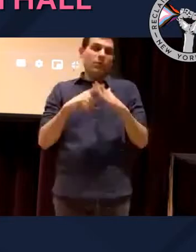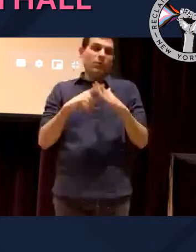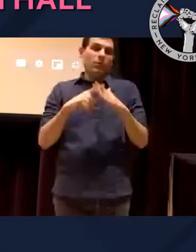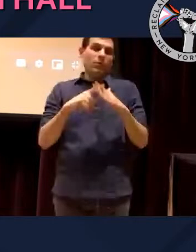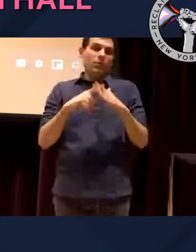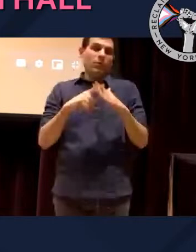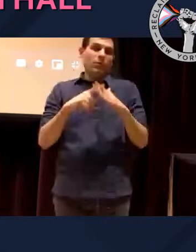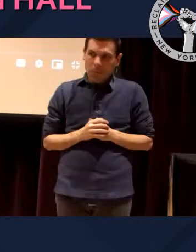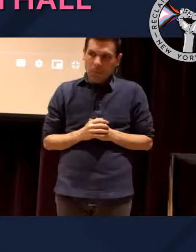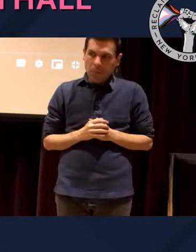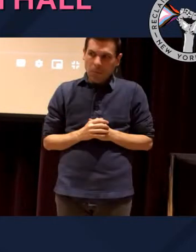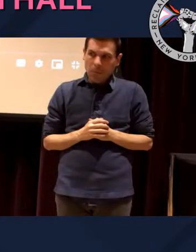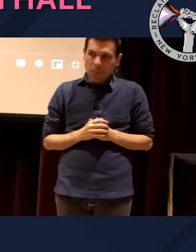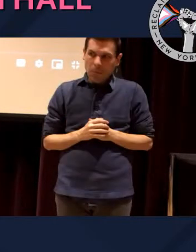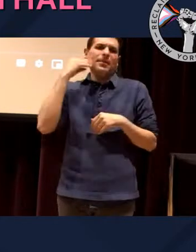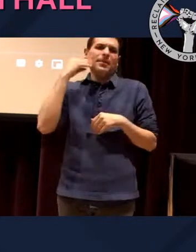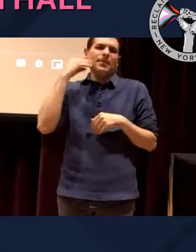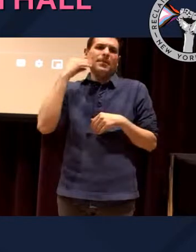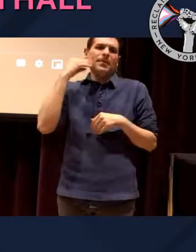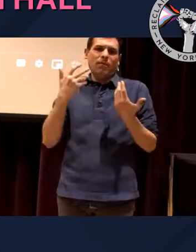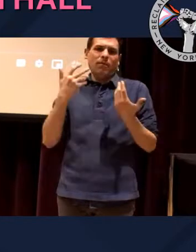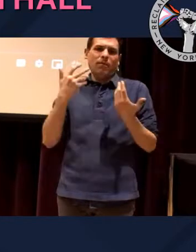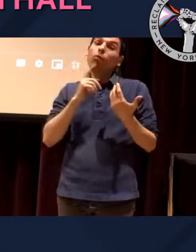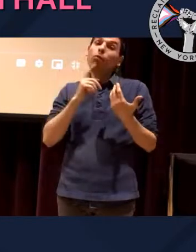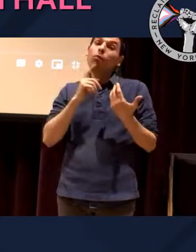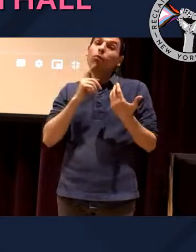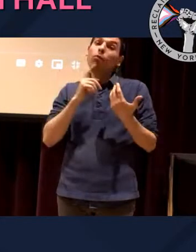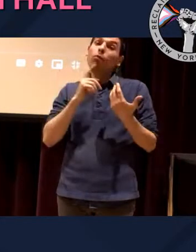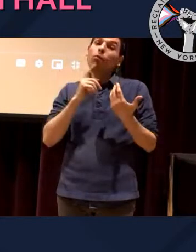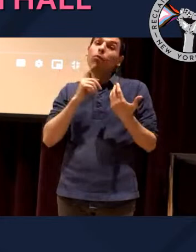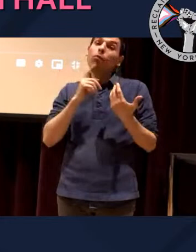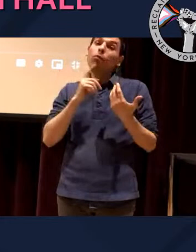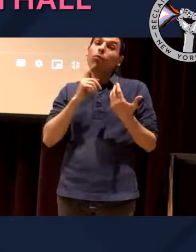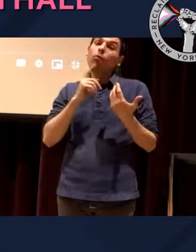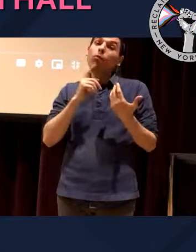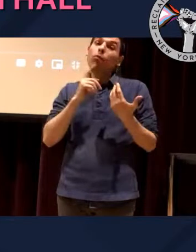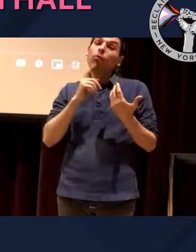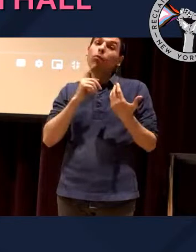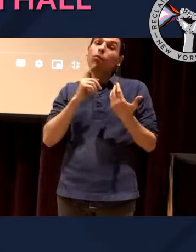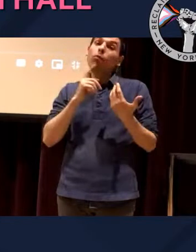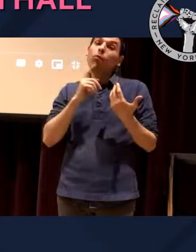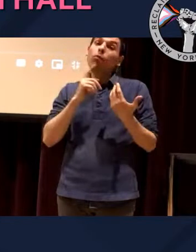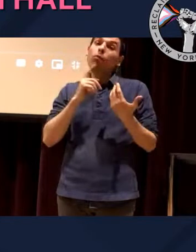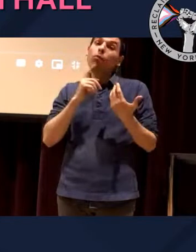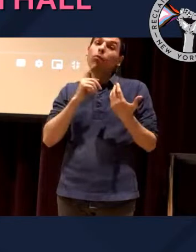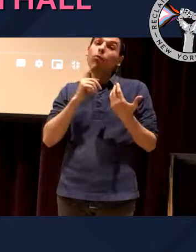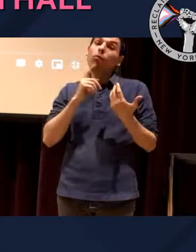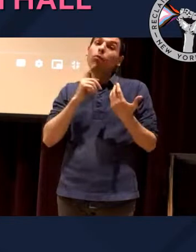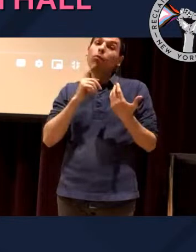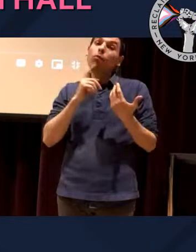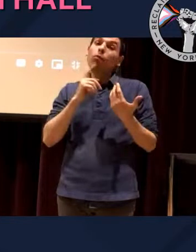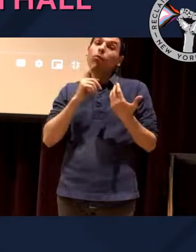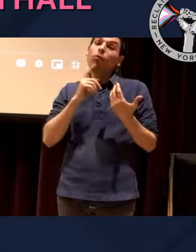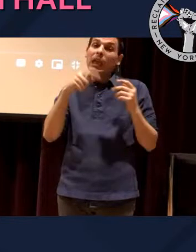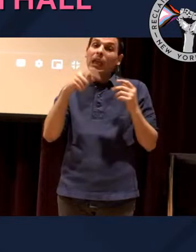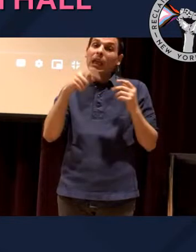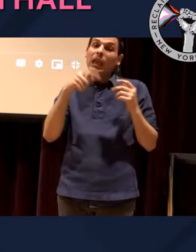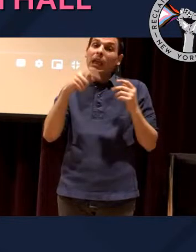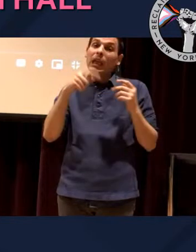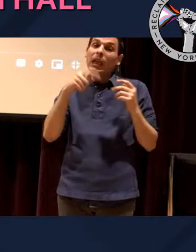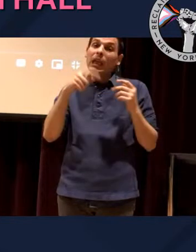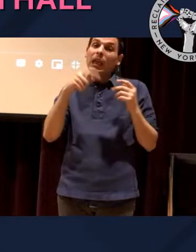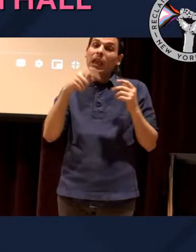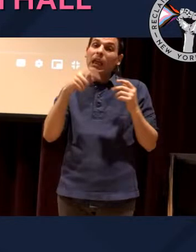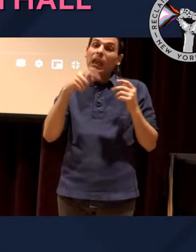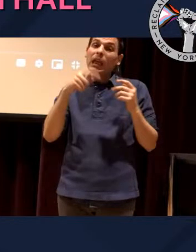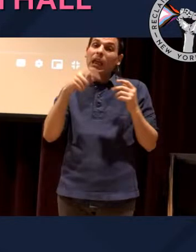mass email. But for the folks that I don't know, if you've never come to the Pro-Liberation March, we were founded